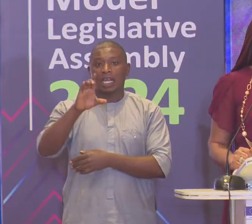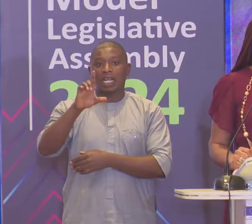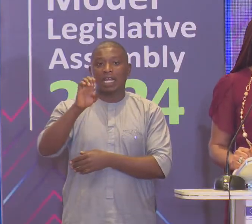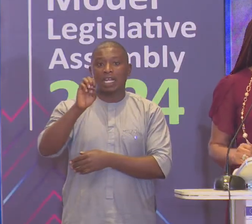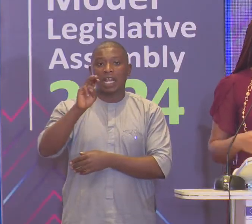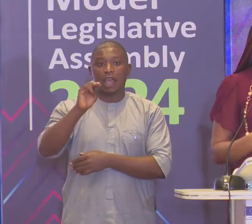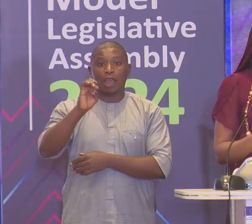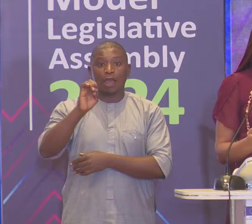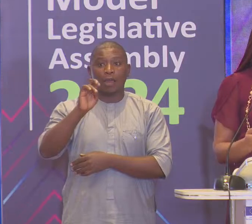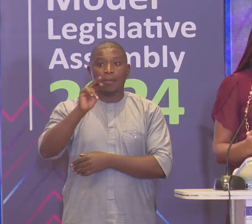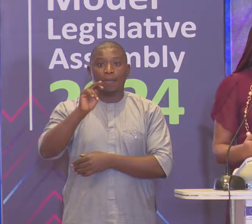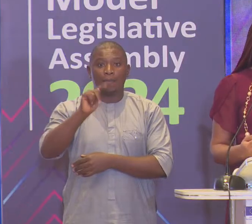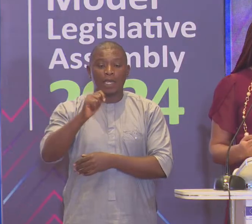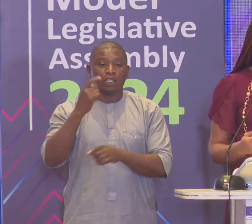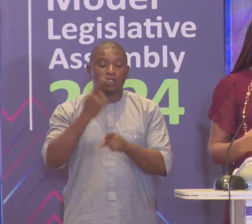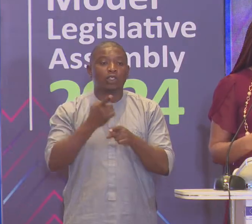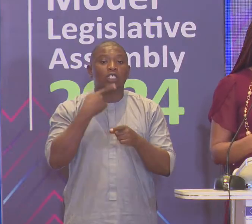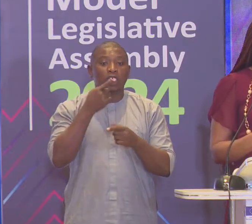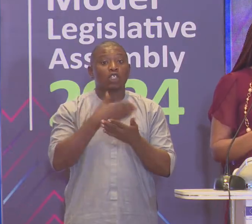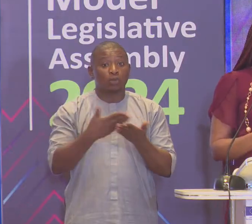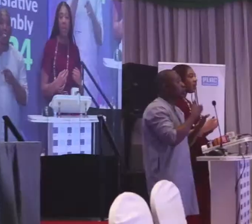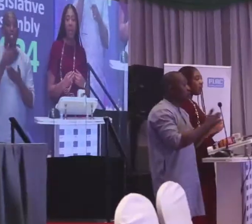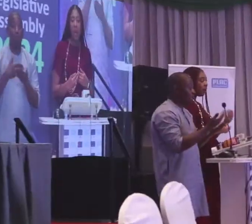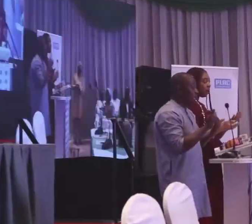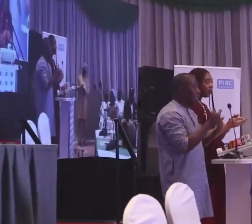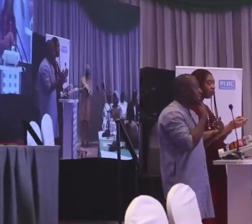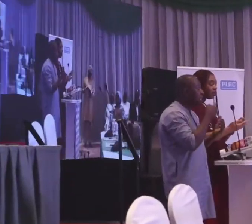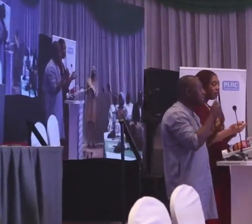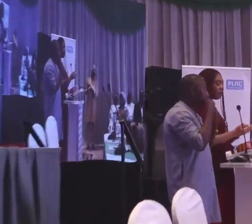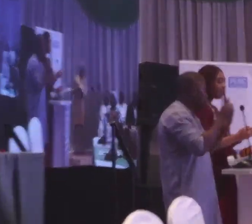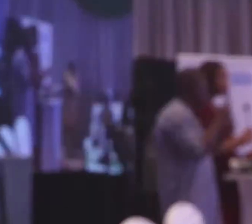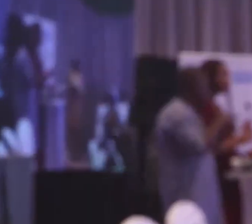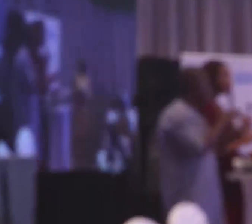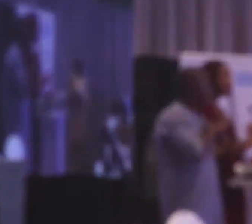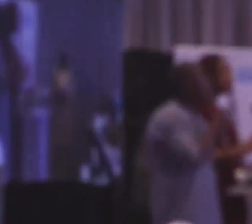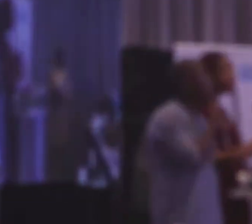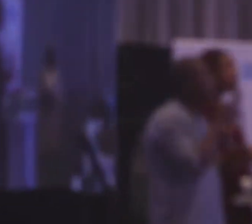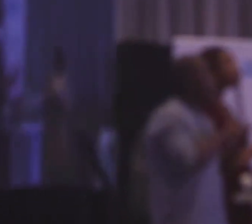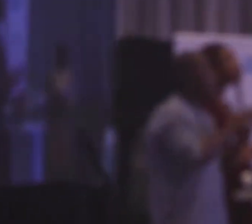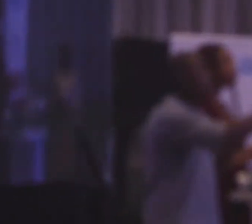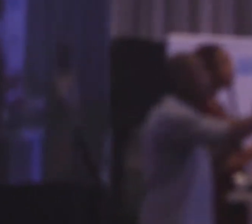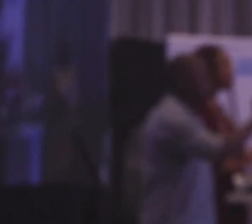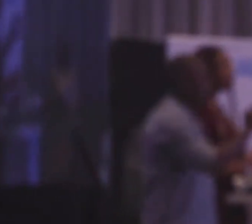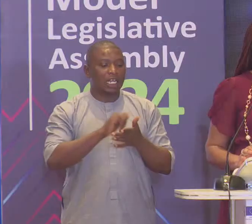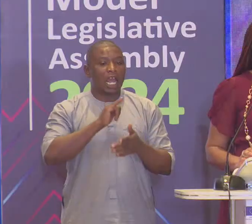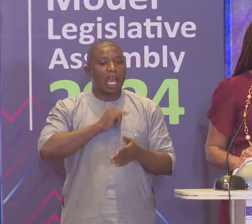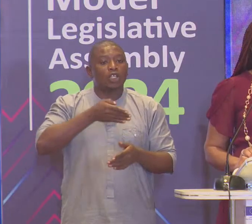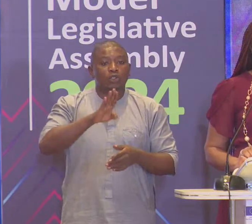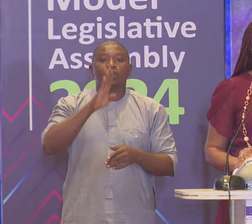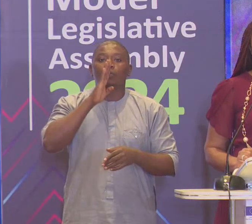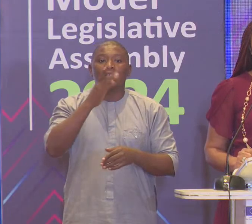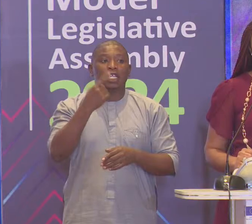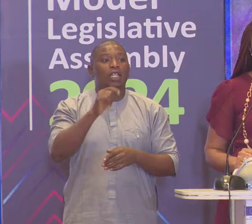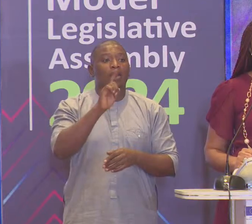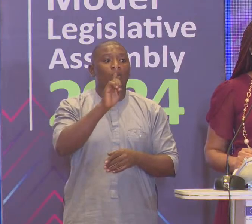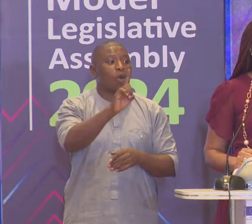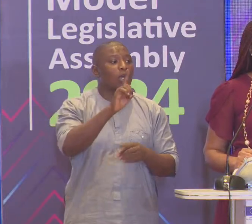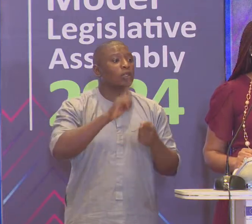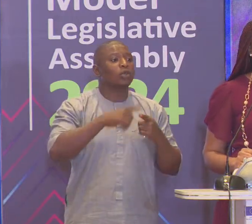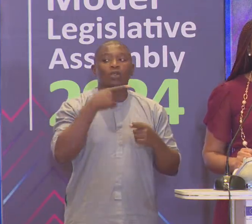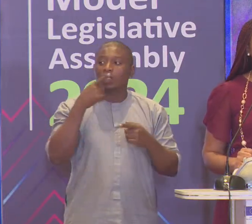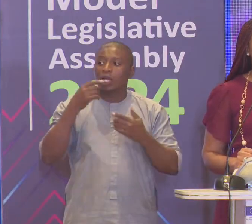now, saying, thank you, but I said to him as he sat down that I should be the one saying thank